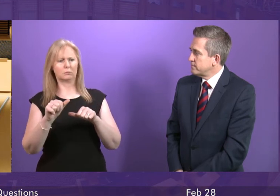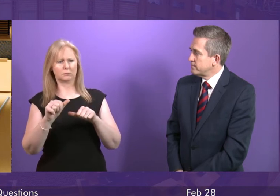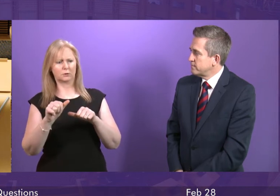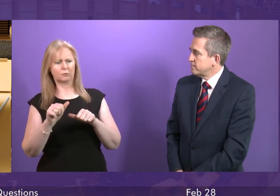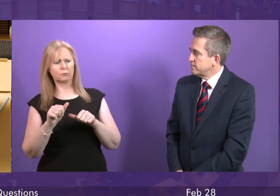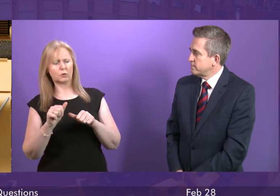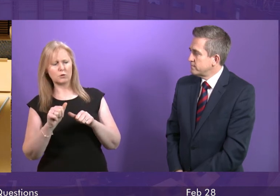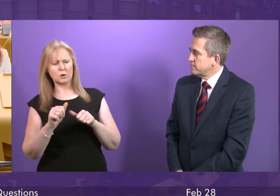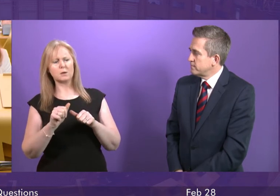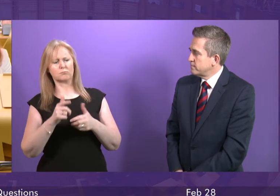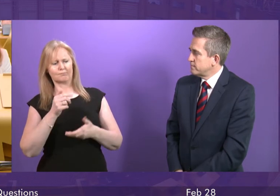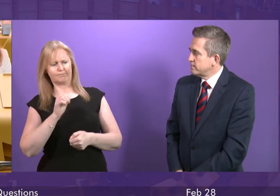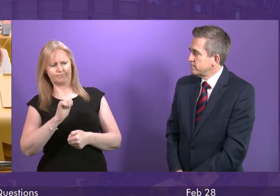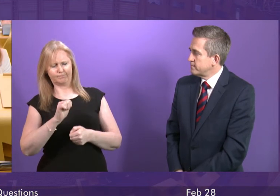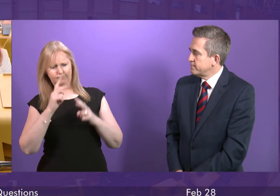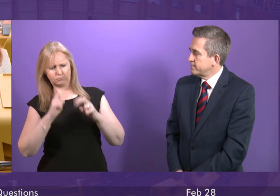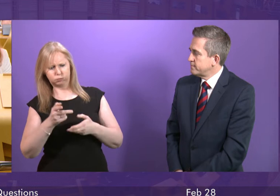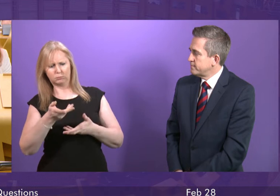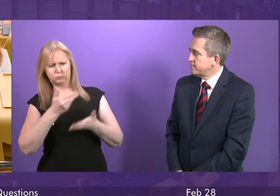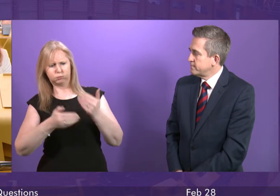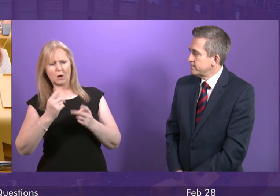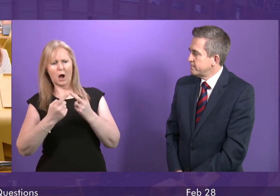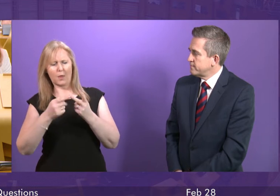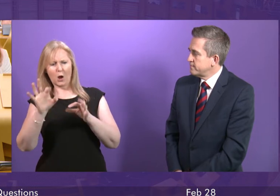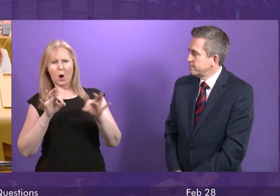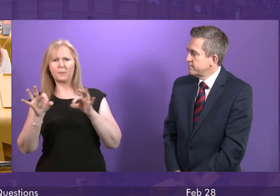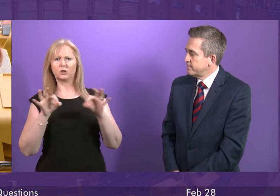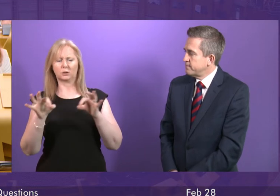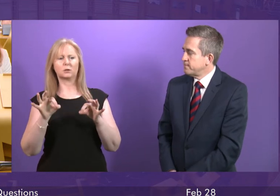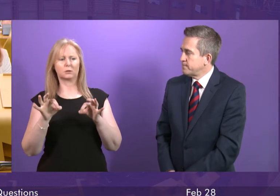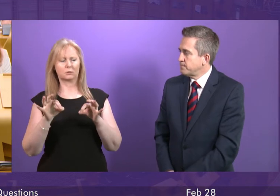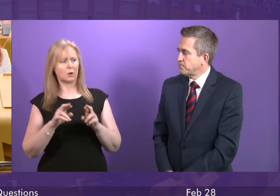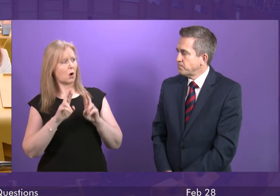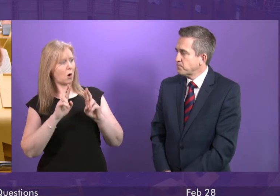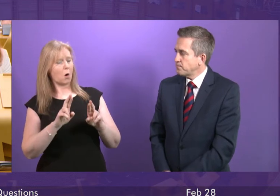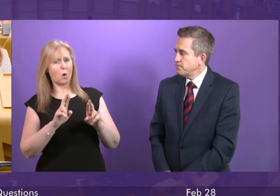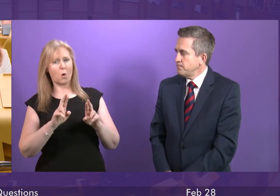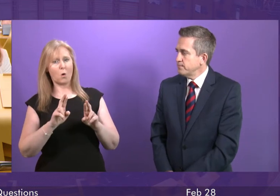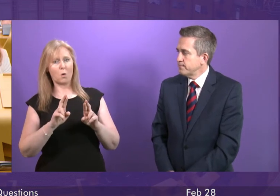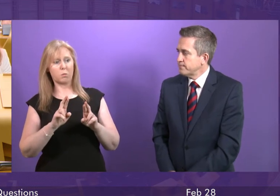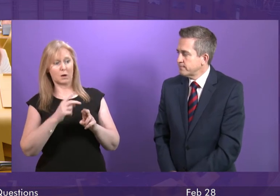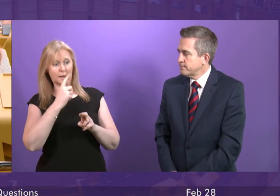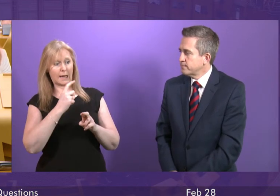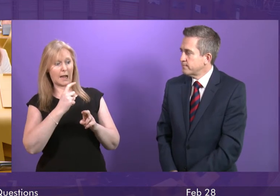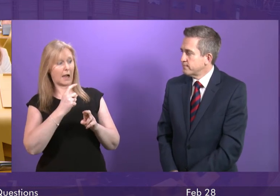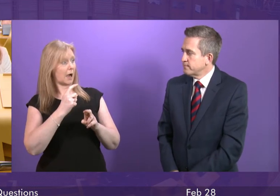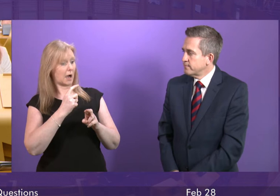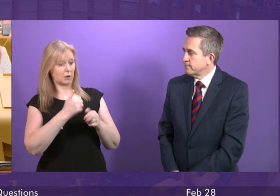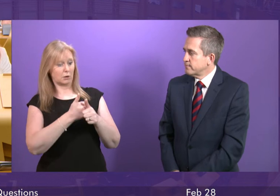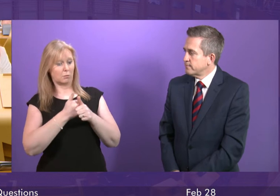exploration of alternative options. So I would hope Richard Leonard would join with me now, even at this late stage,